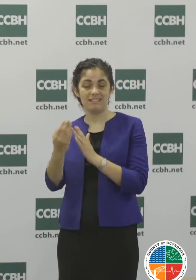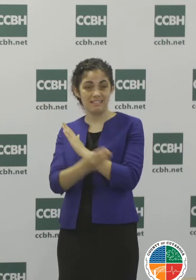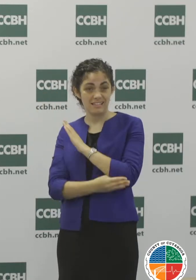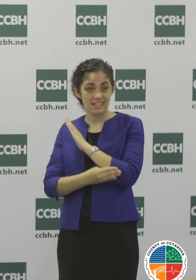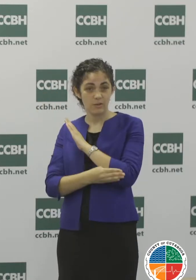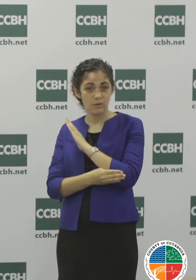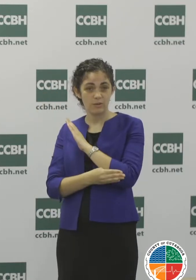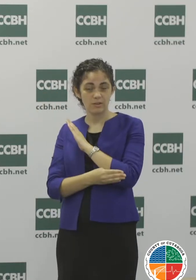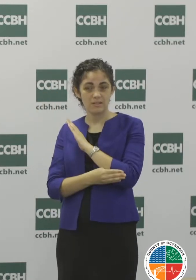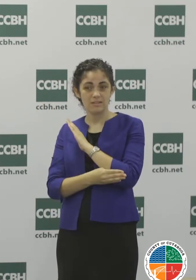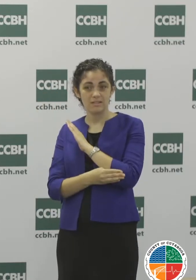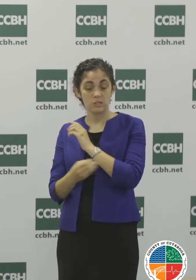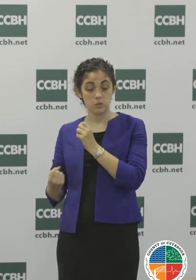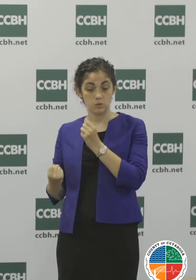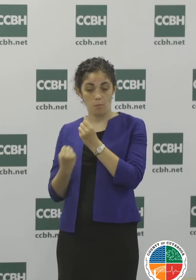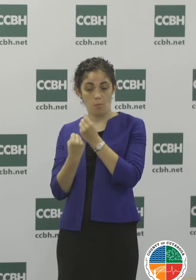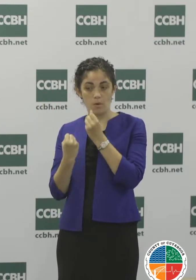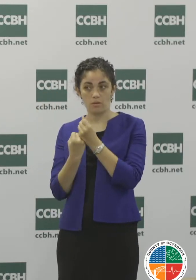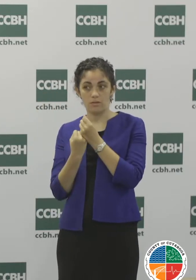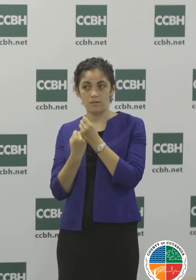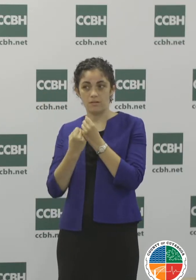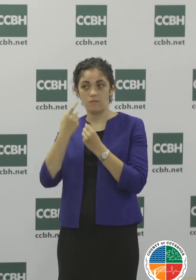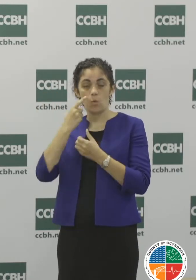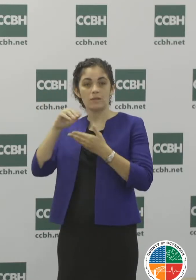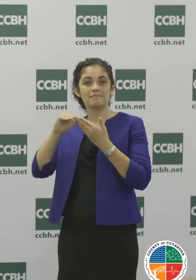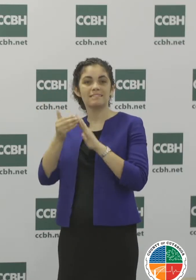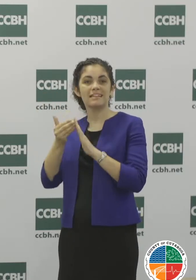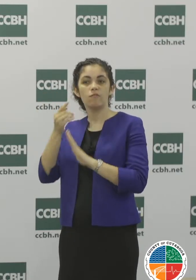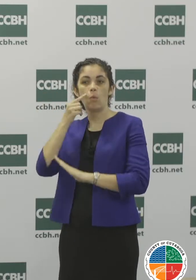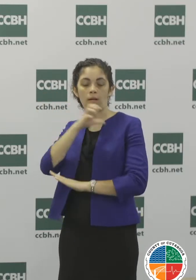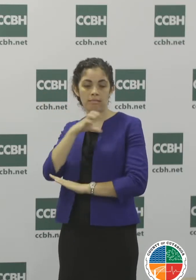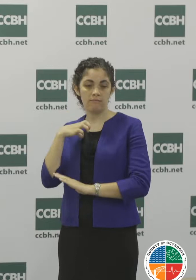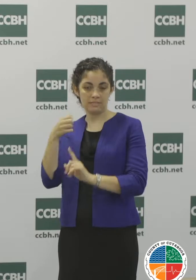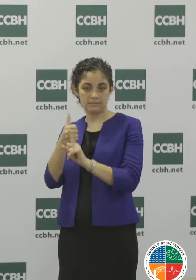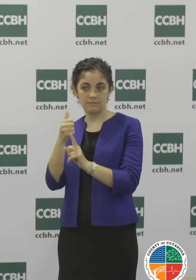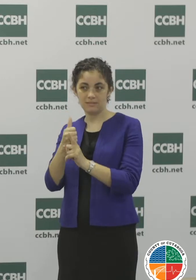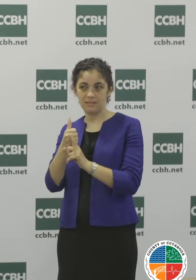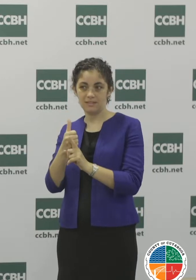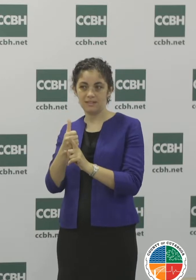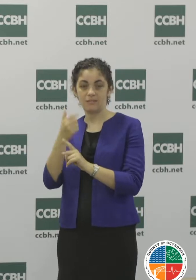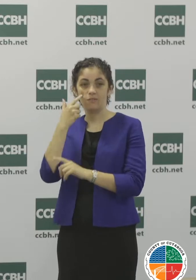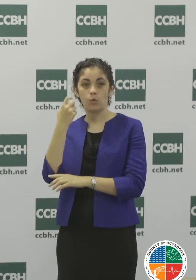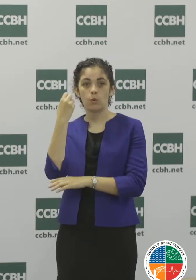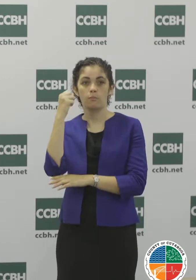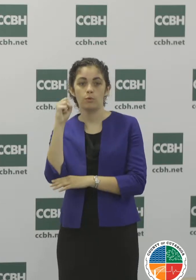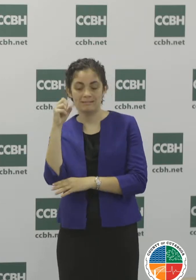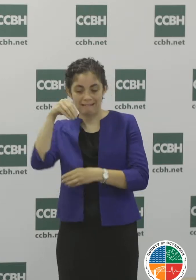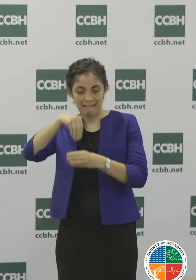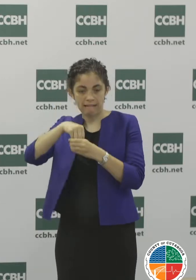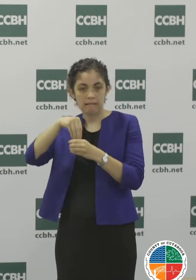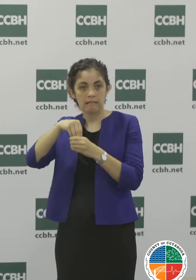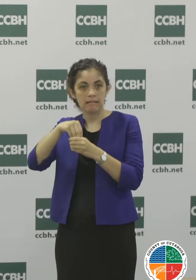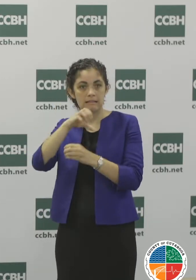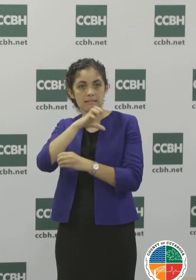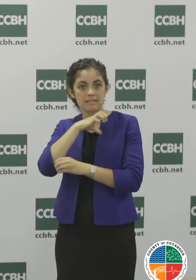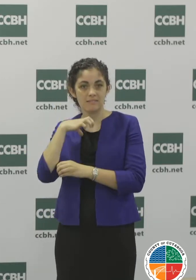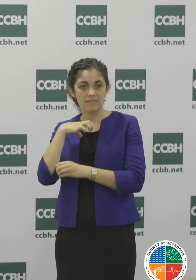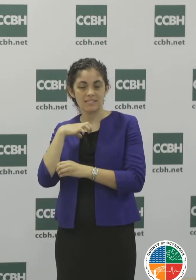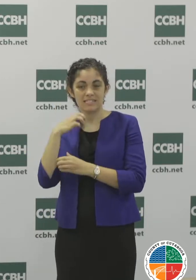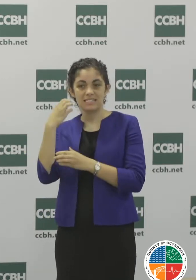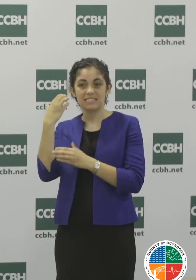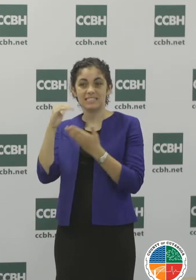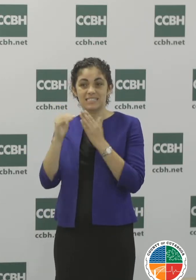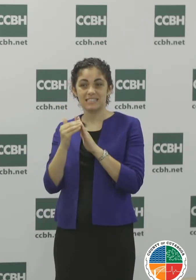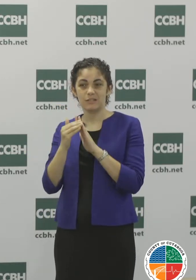county serves as a support for the city of Cleveland, for the protests in the city. The city has